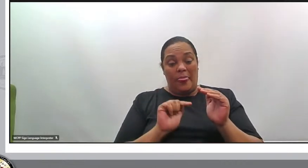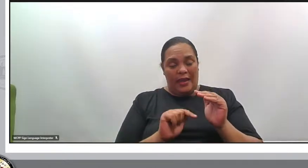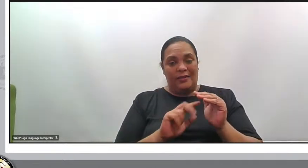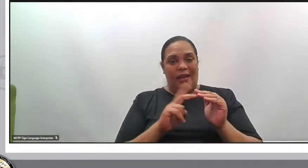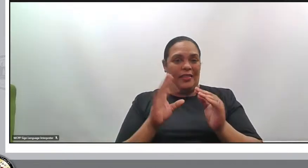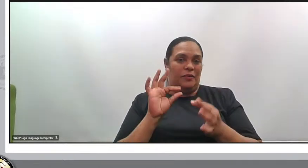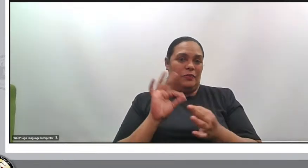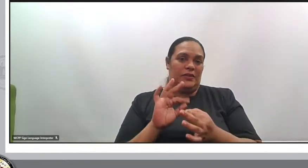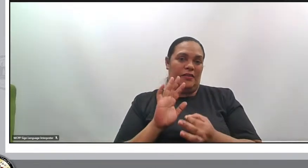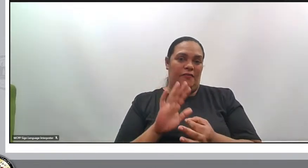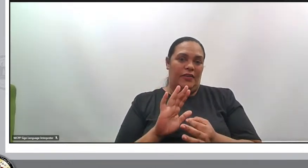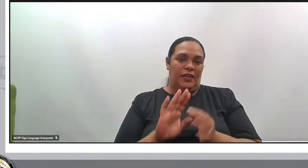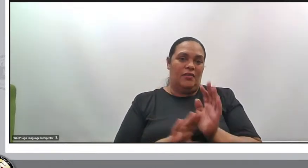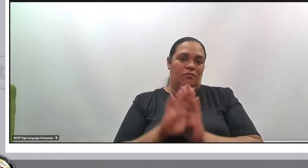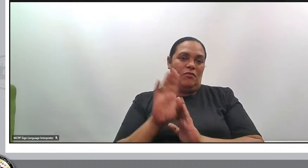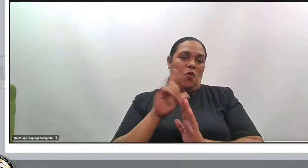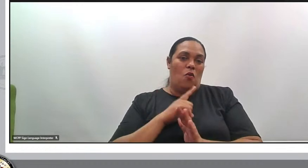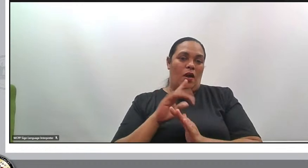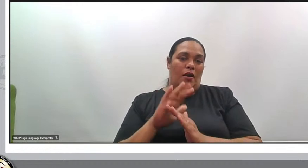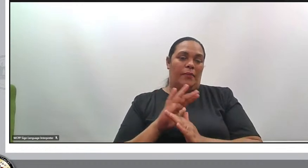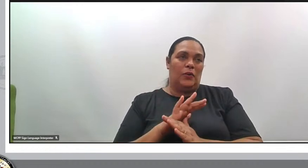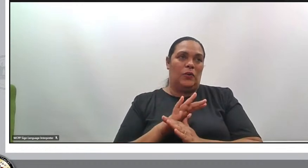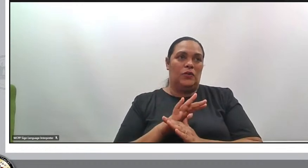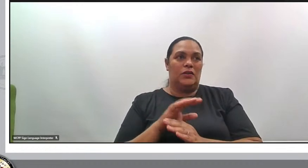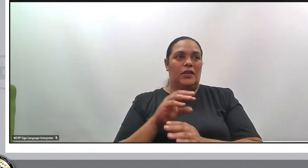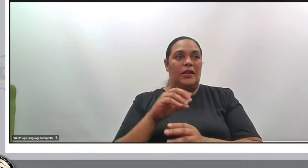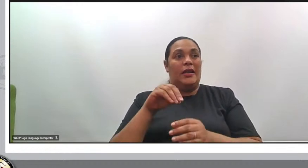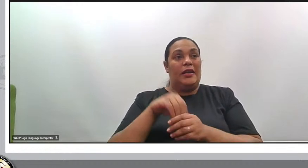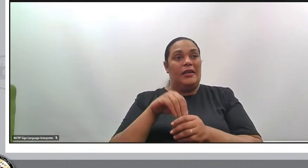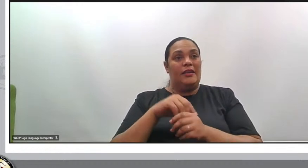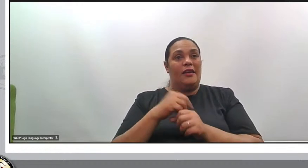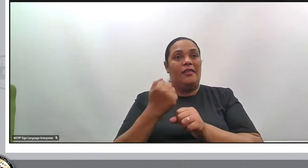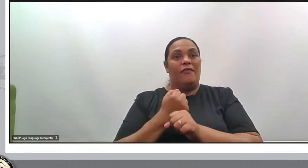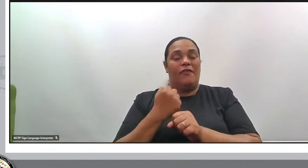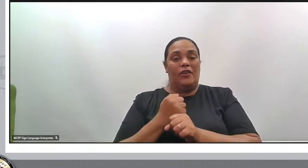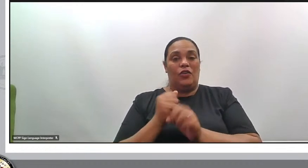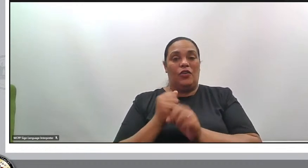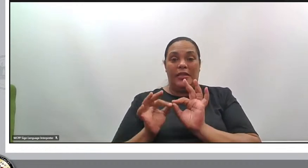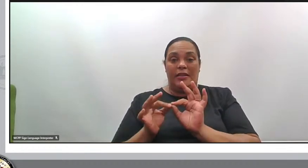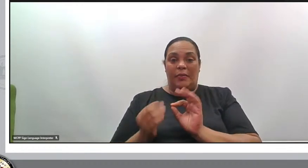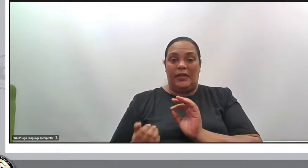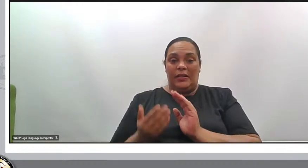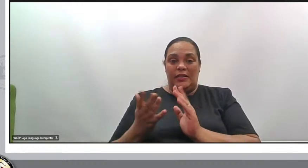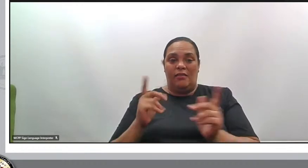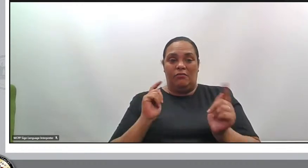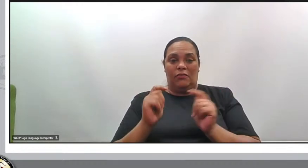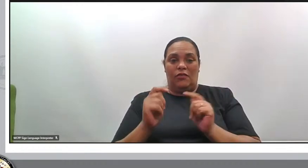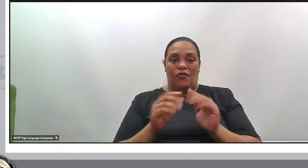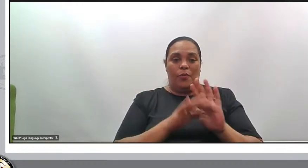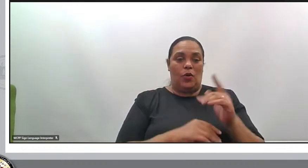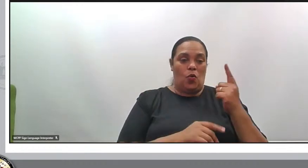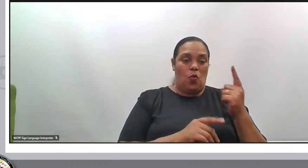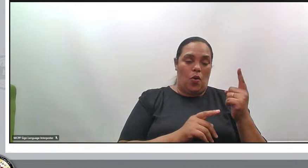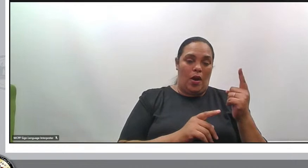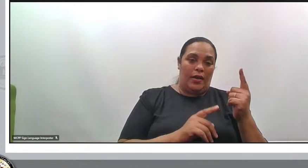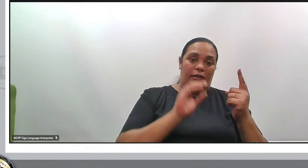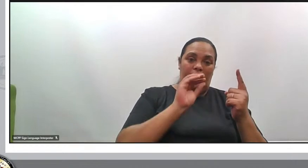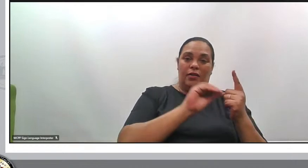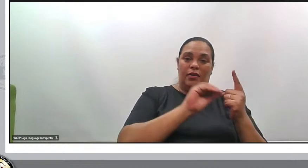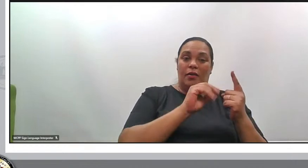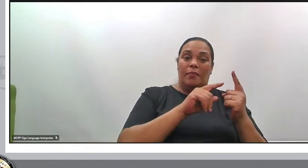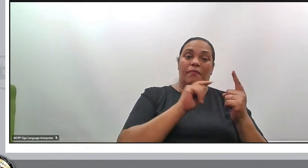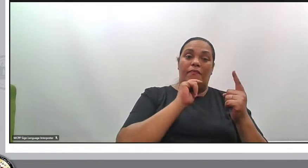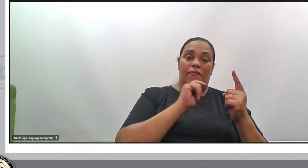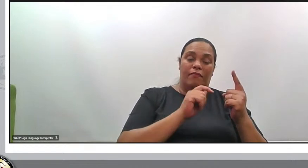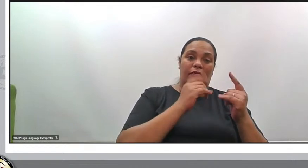specific increase due to the fact that internally the function of interpreting services was shifted from program one, which was initially housed